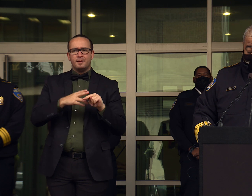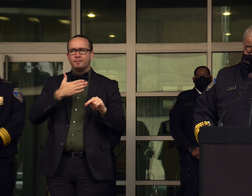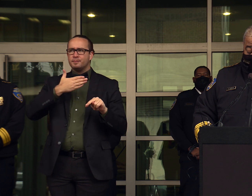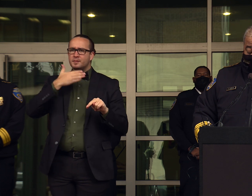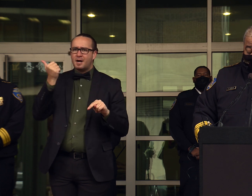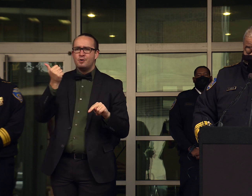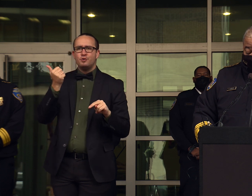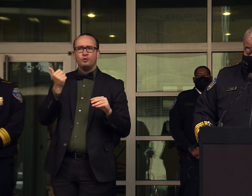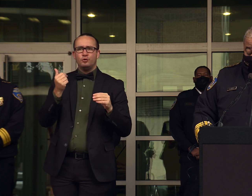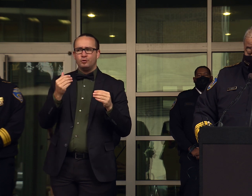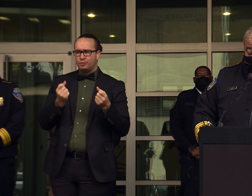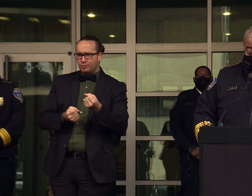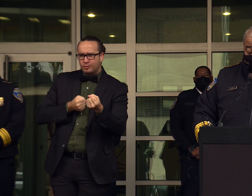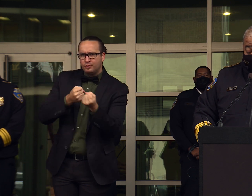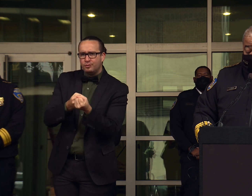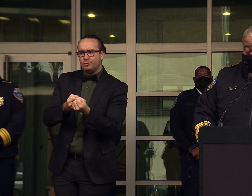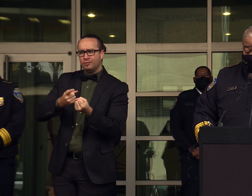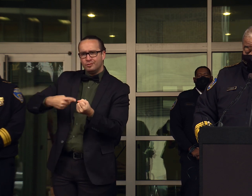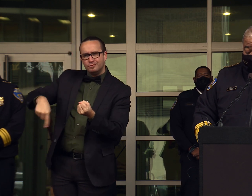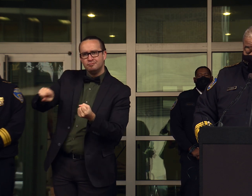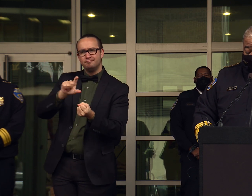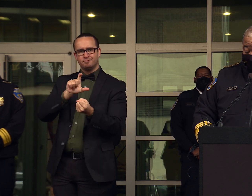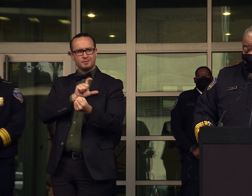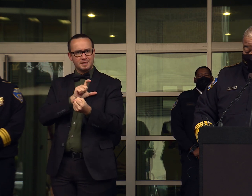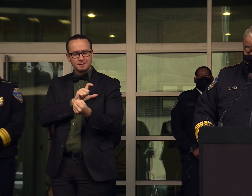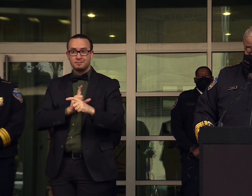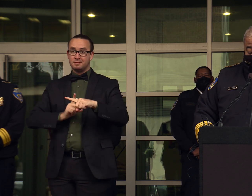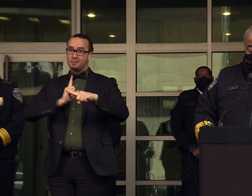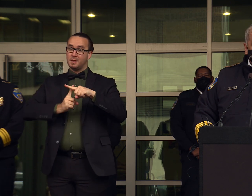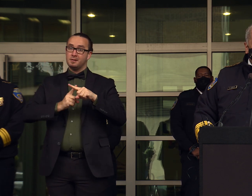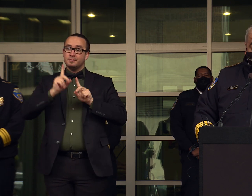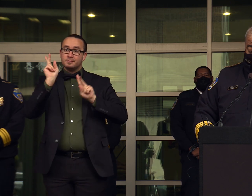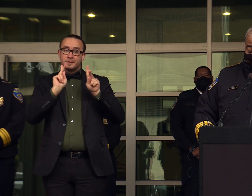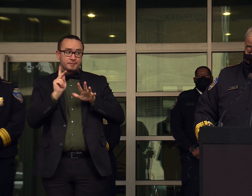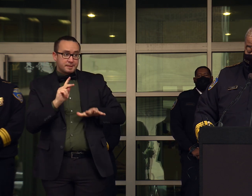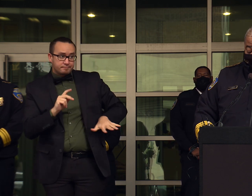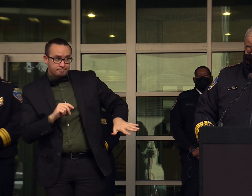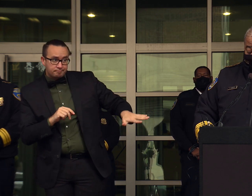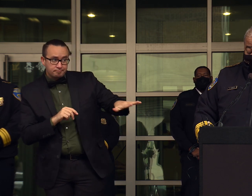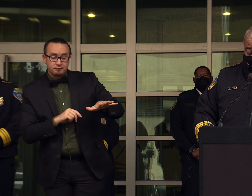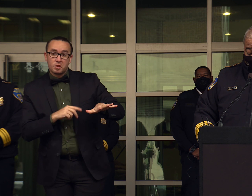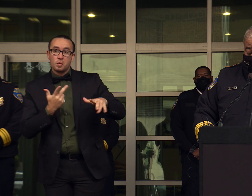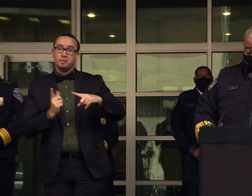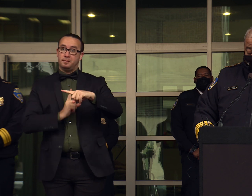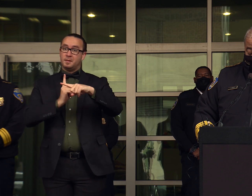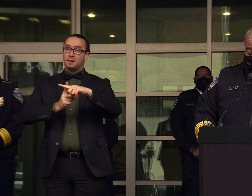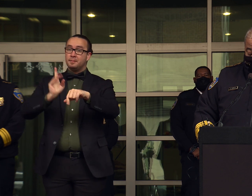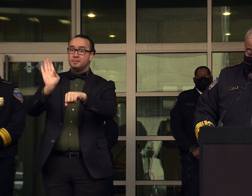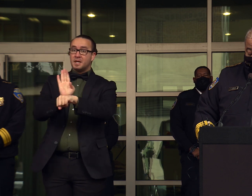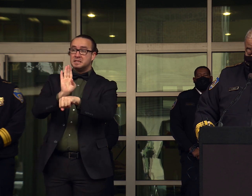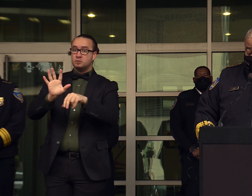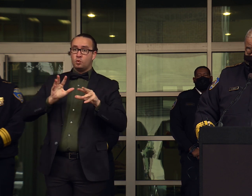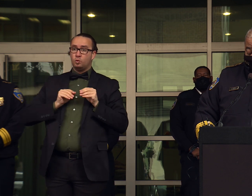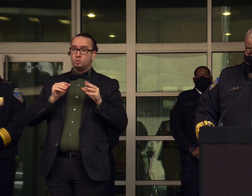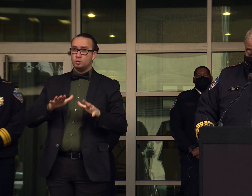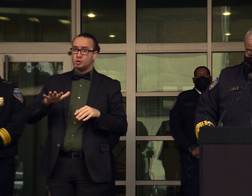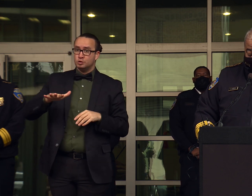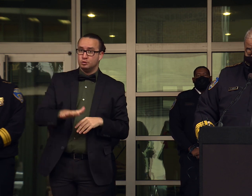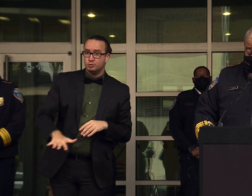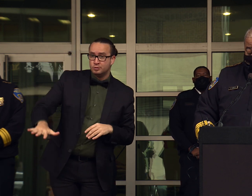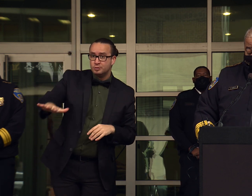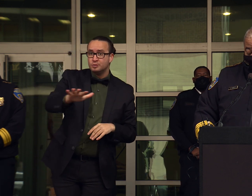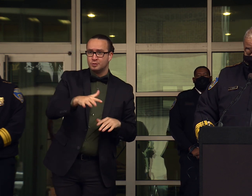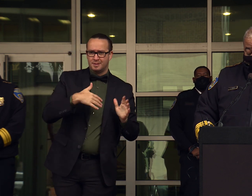alike. This, coupled with our community policing model, will increase and improve our engagement with our communities and the development